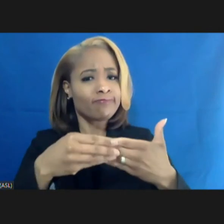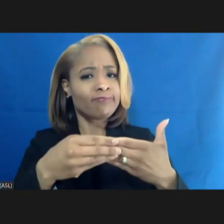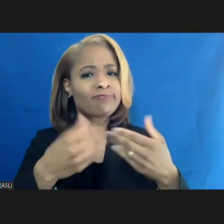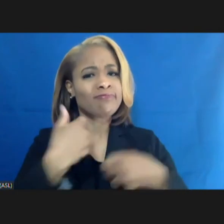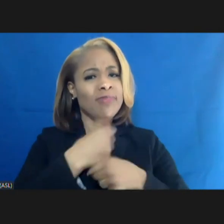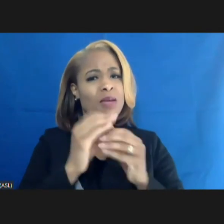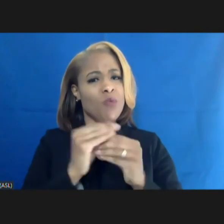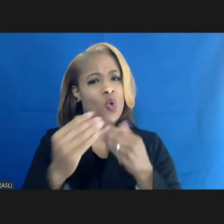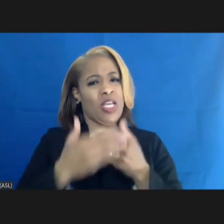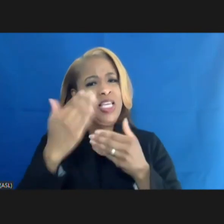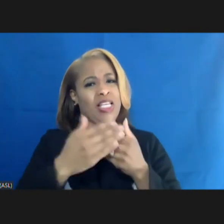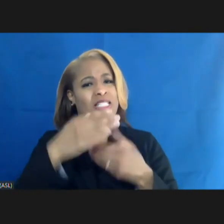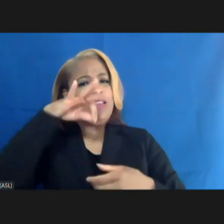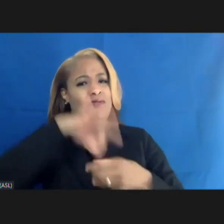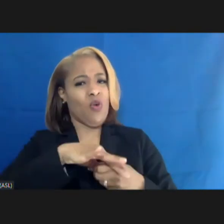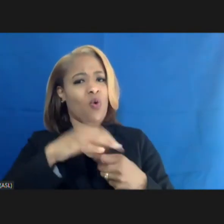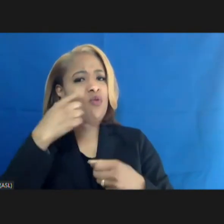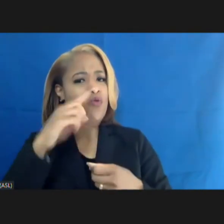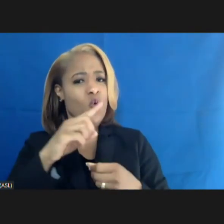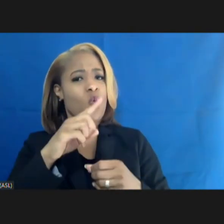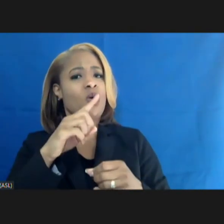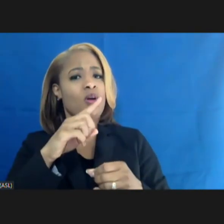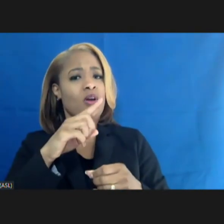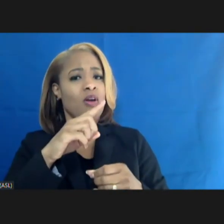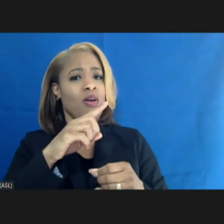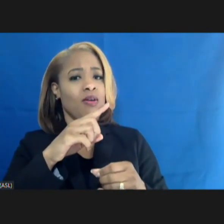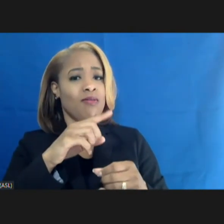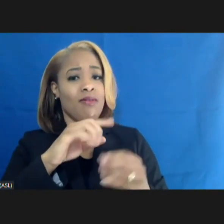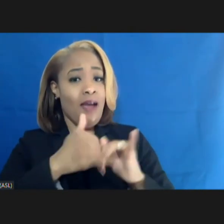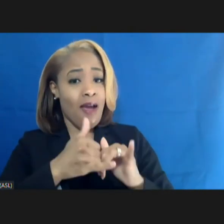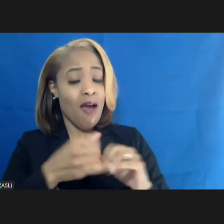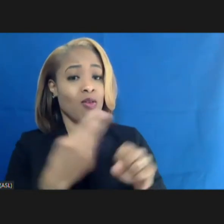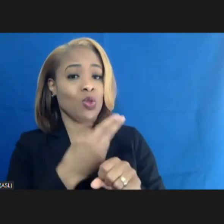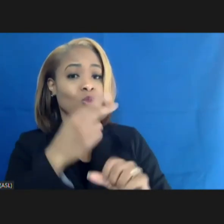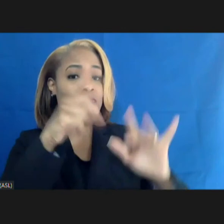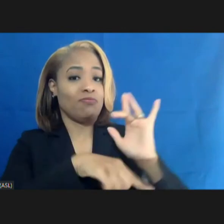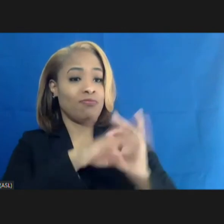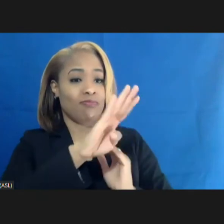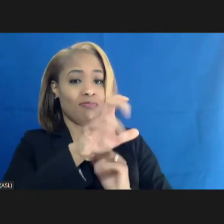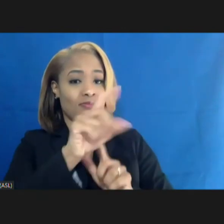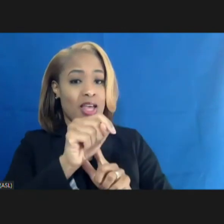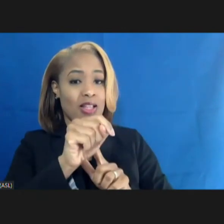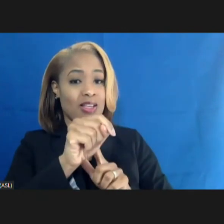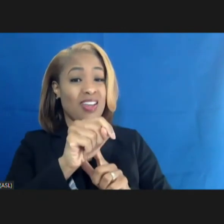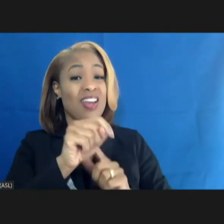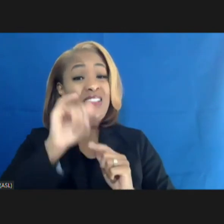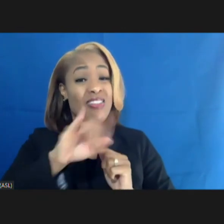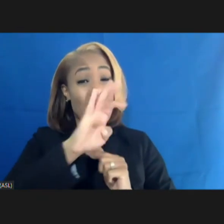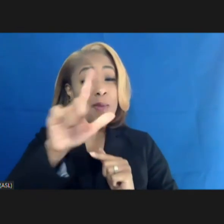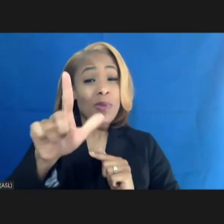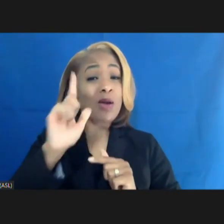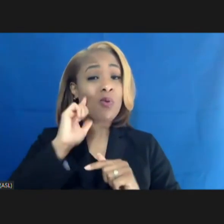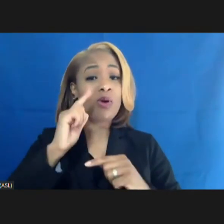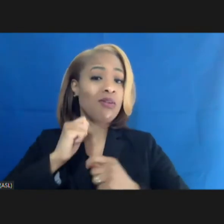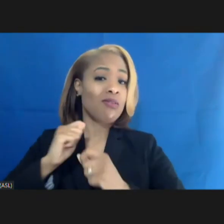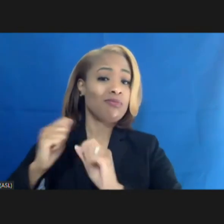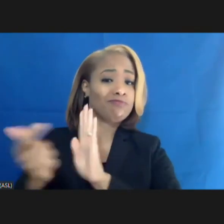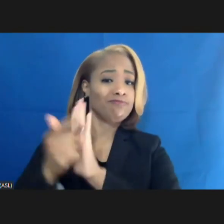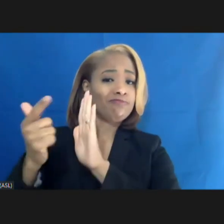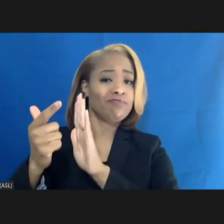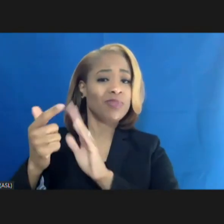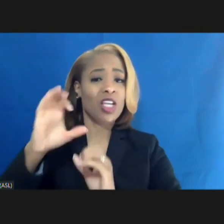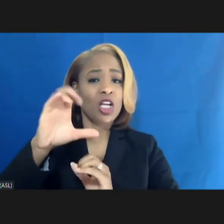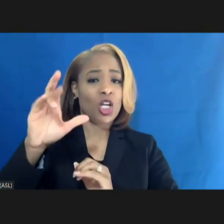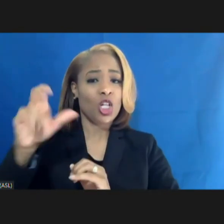to vote by absentee ballot. What these bills do is prohibit clerks from sending absent voter ballot